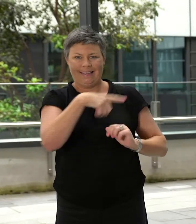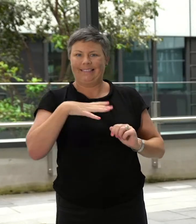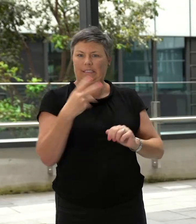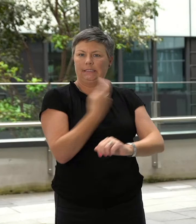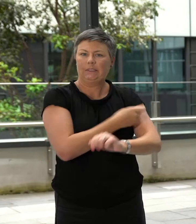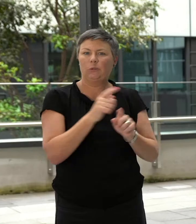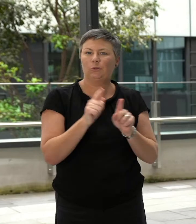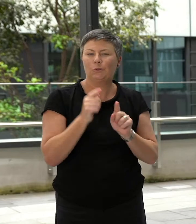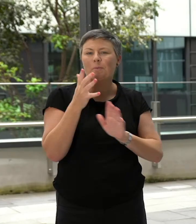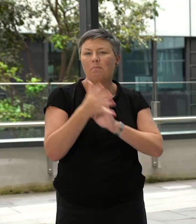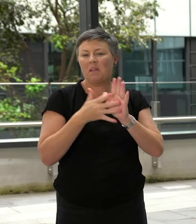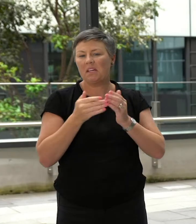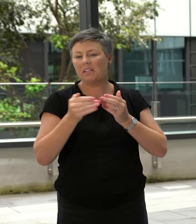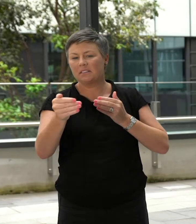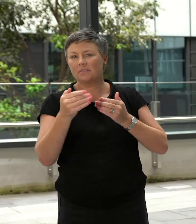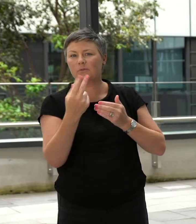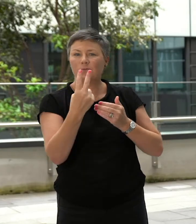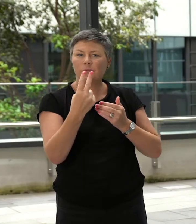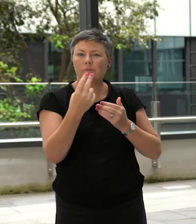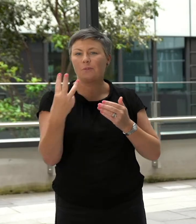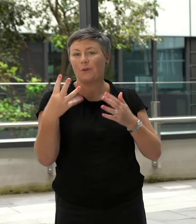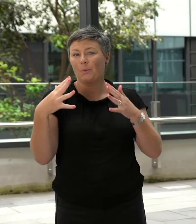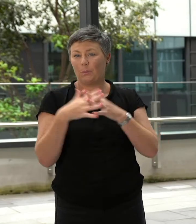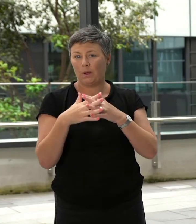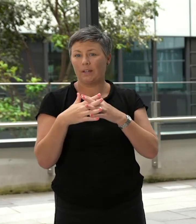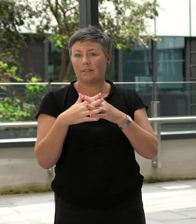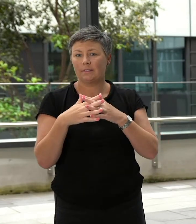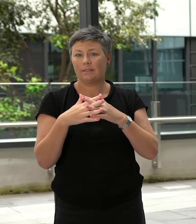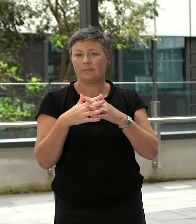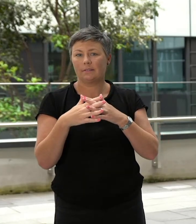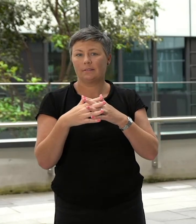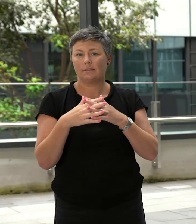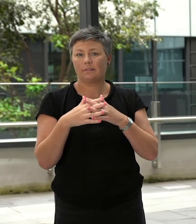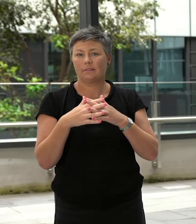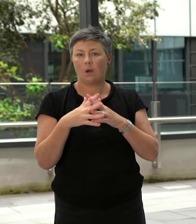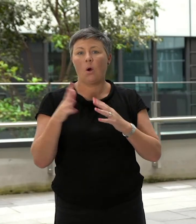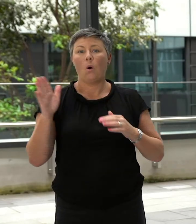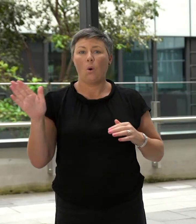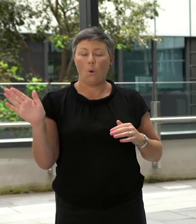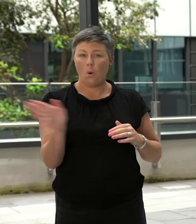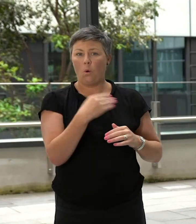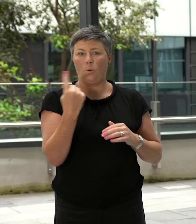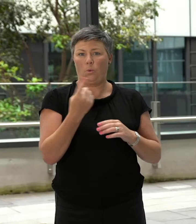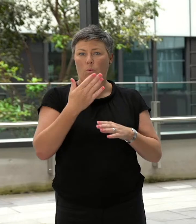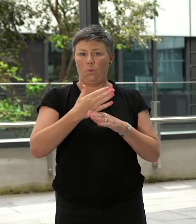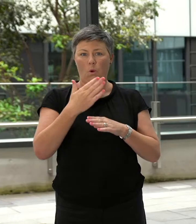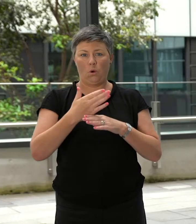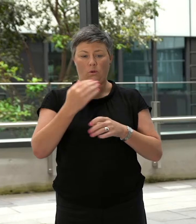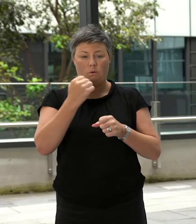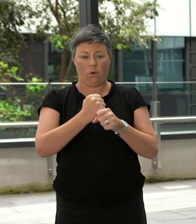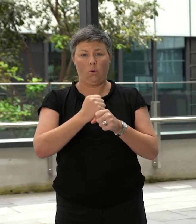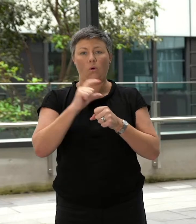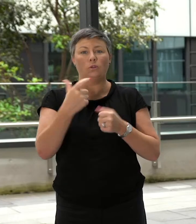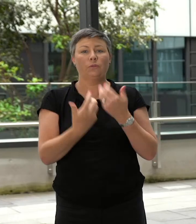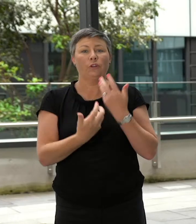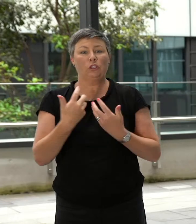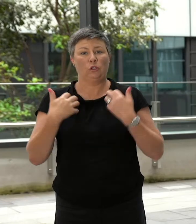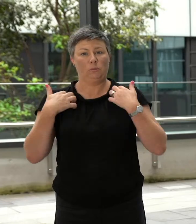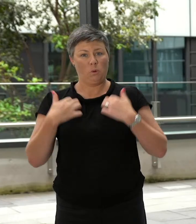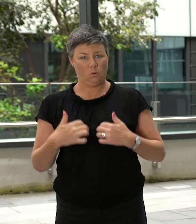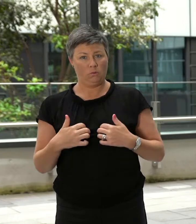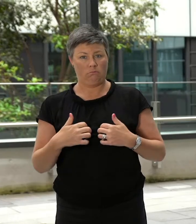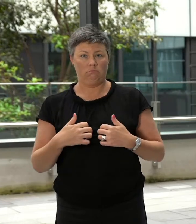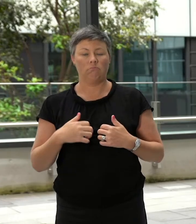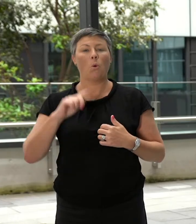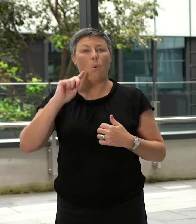next 2 to 3 weeks, all of the healthcare staff here at the Gold Coast University Hospital will have received